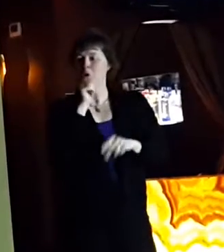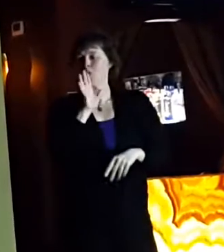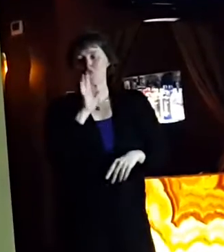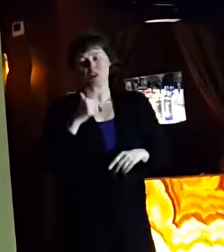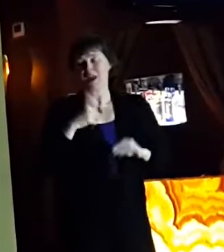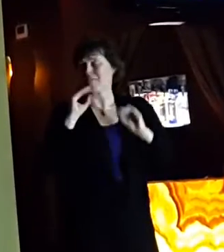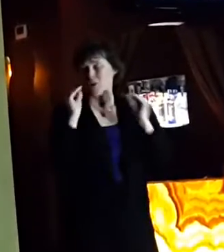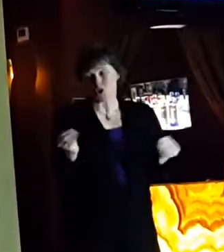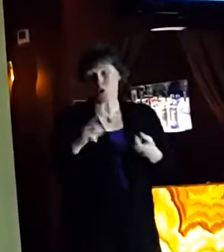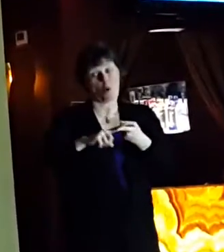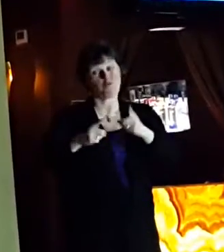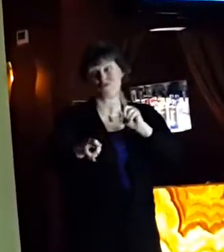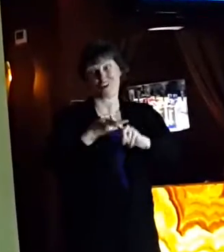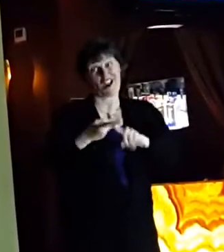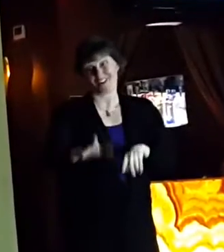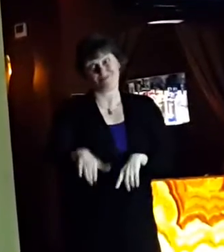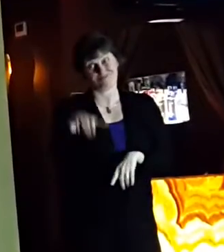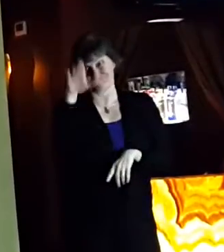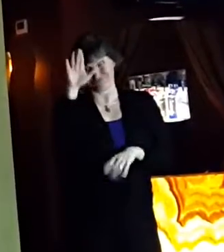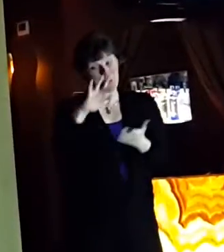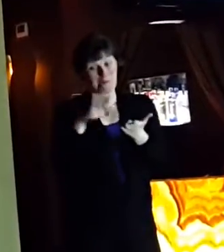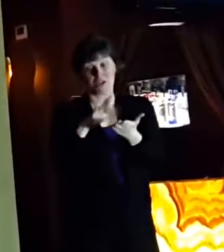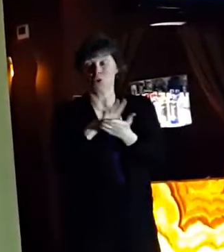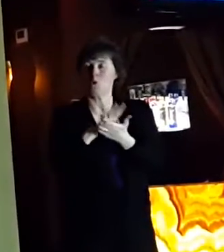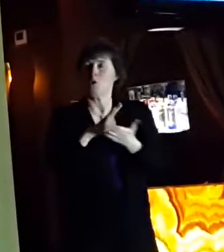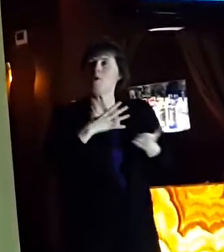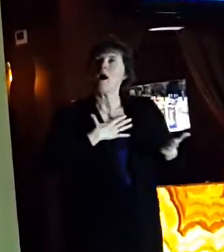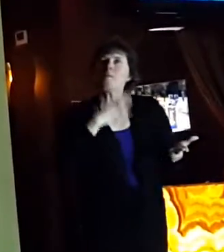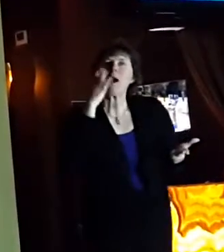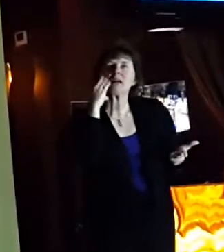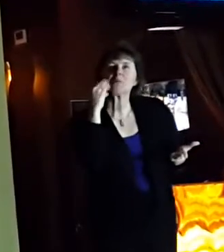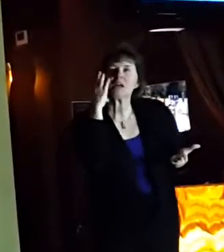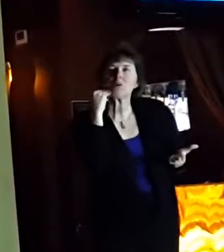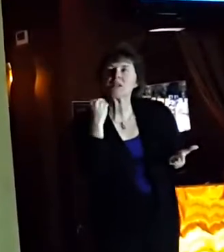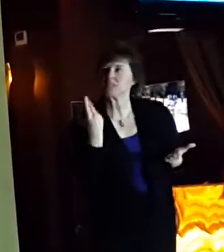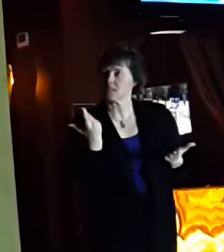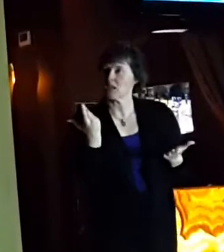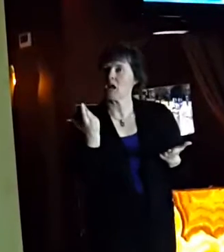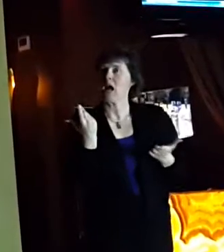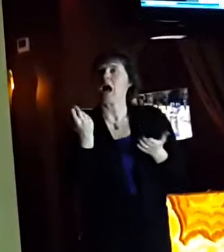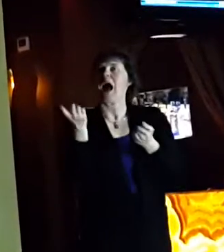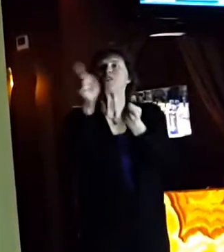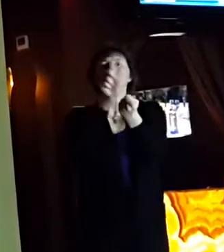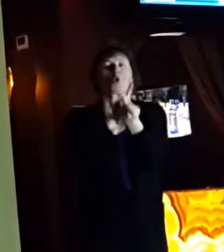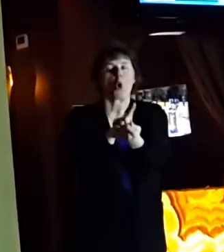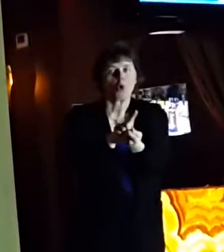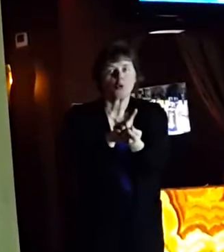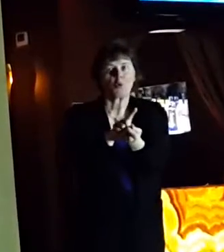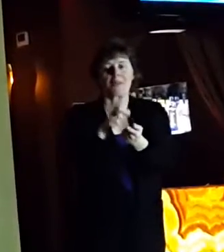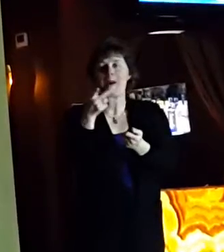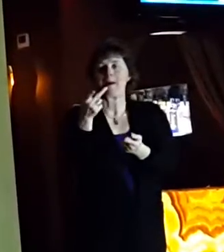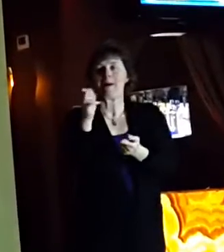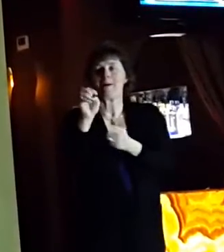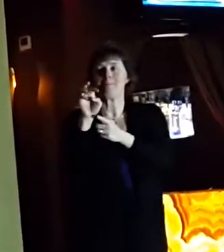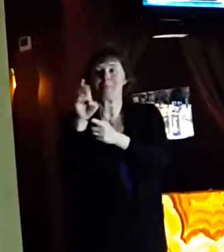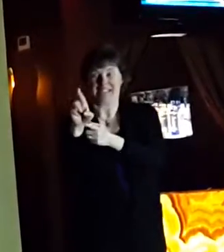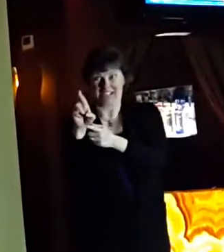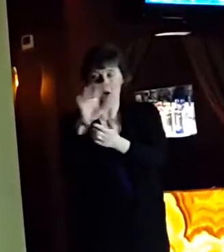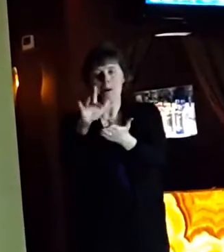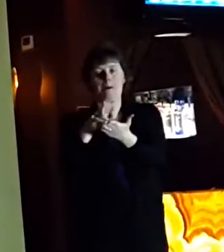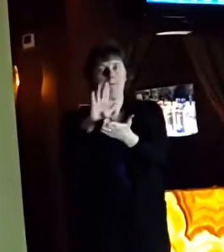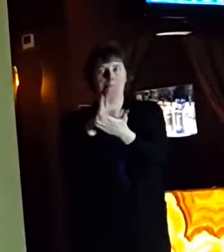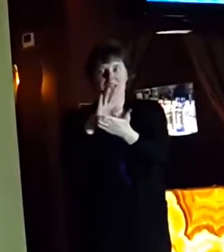one friend. And what I really got out of that whole experience was at one point I had to go to a peer mediation session with one of my peers. Now this is middle